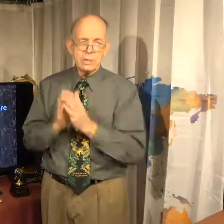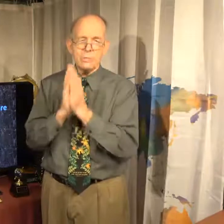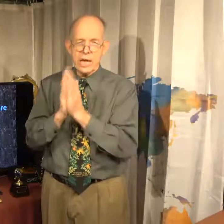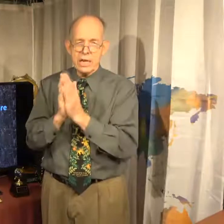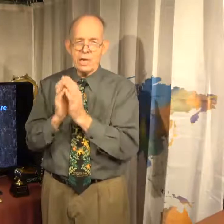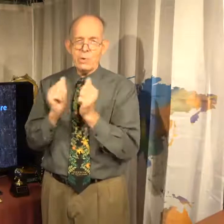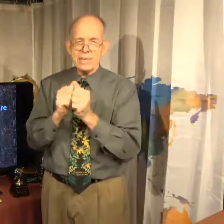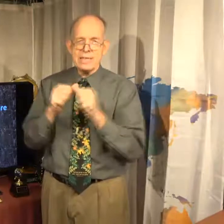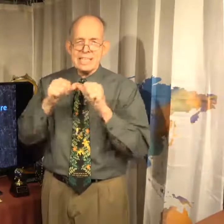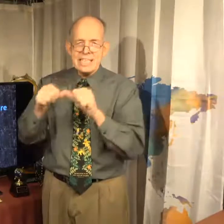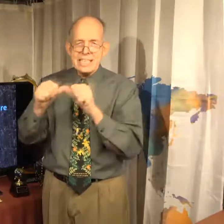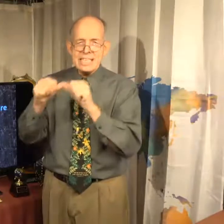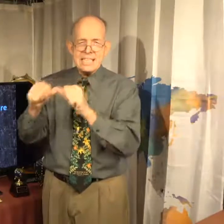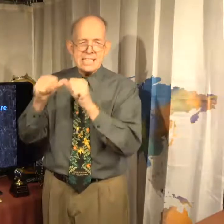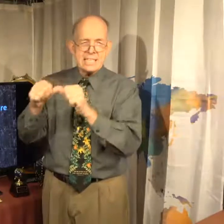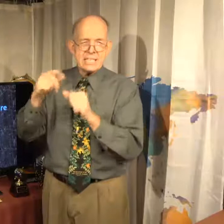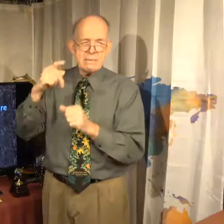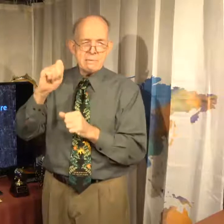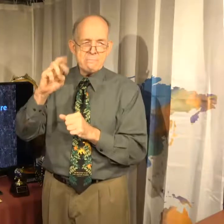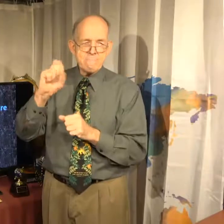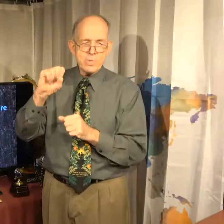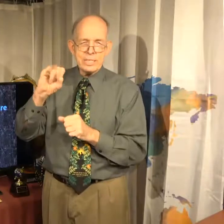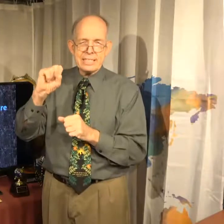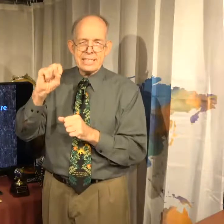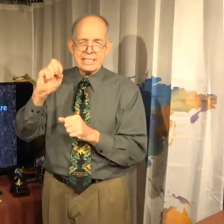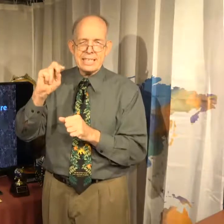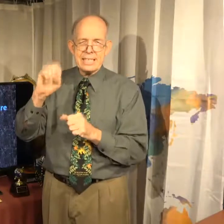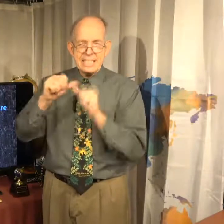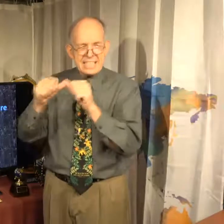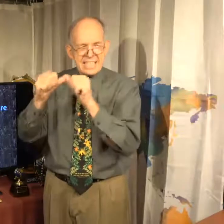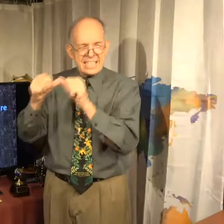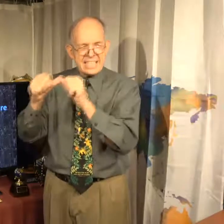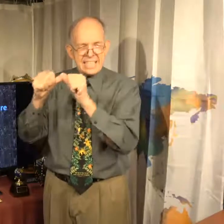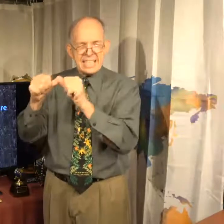prayer, but this is